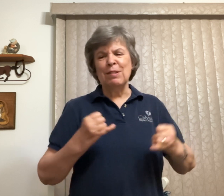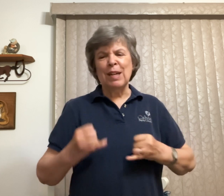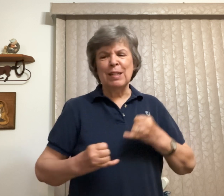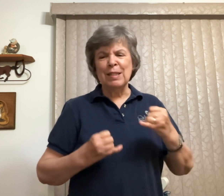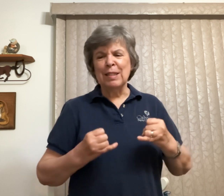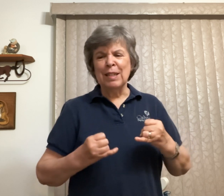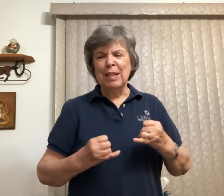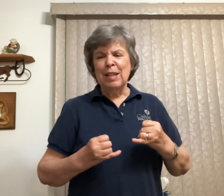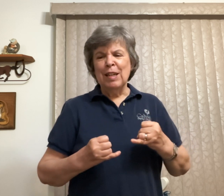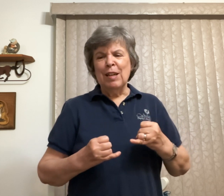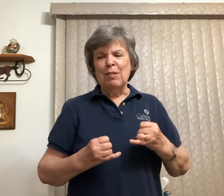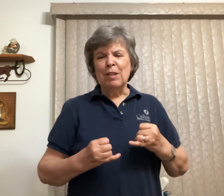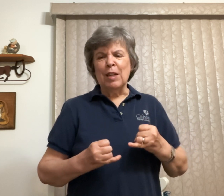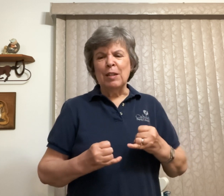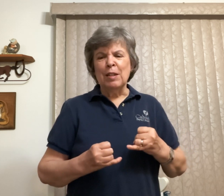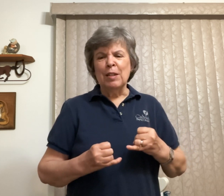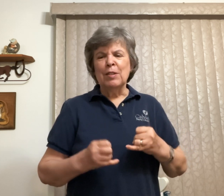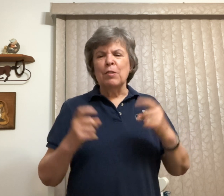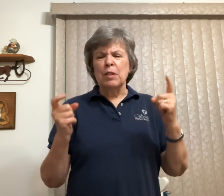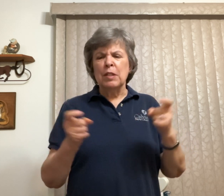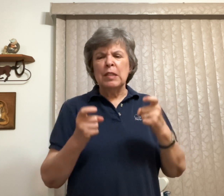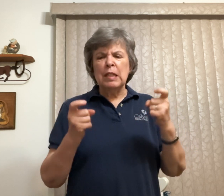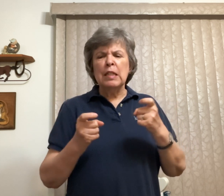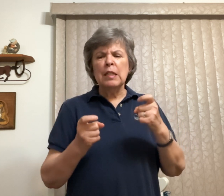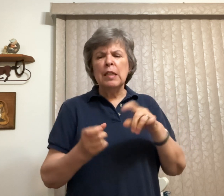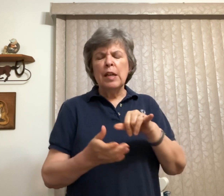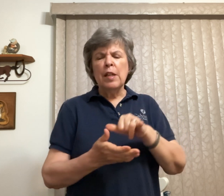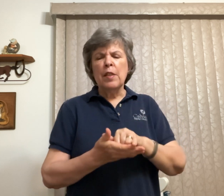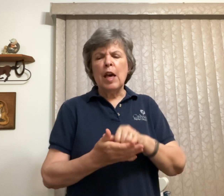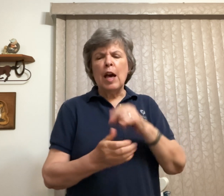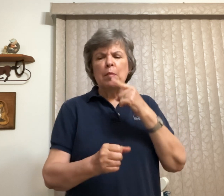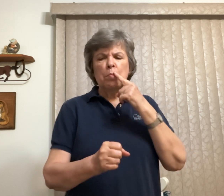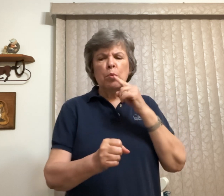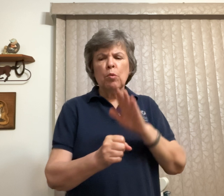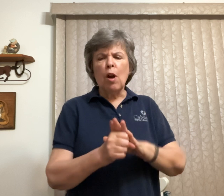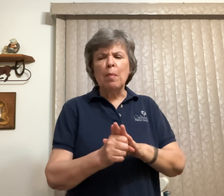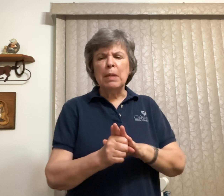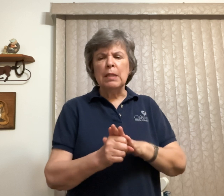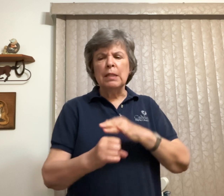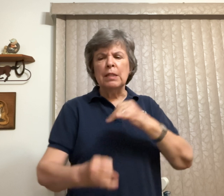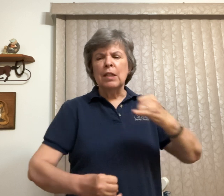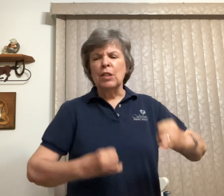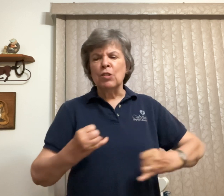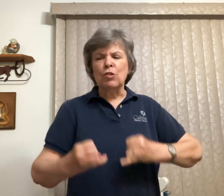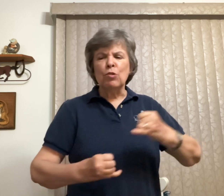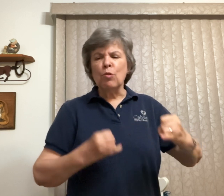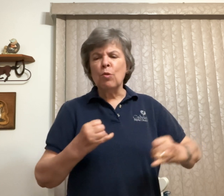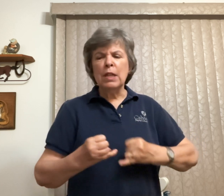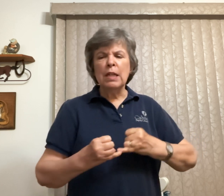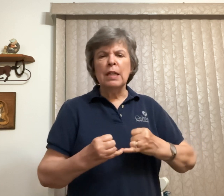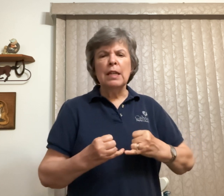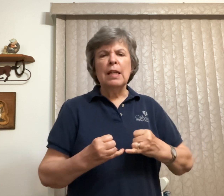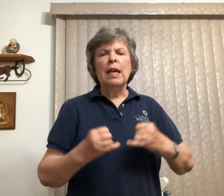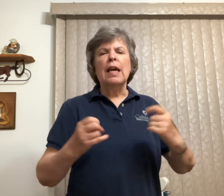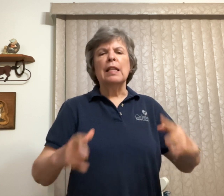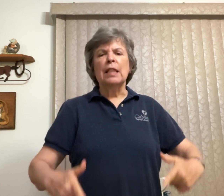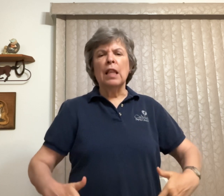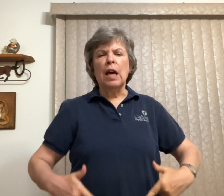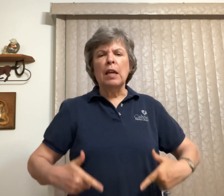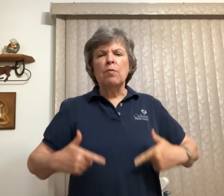that. Okay, so the sin that promised joy and life, we